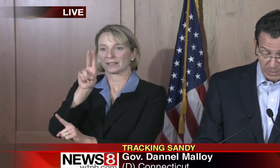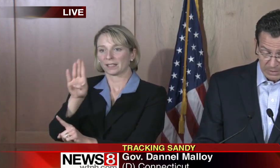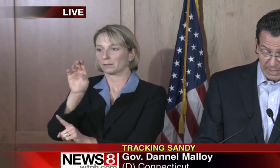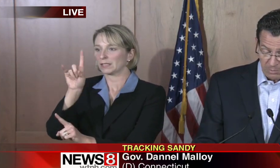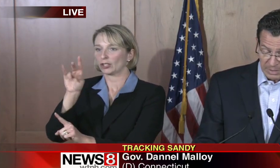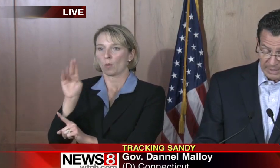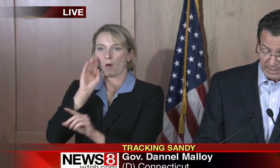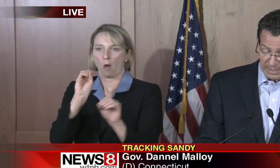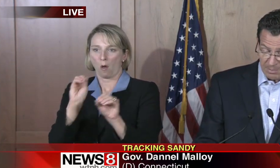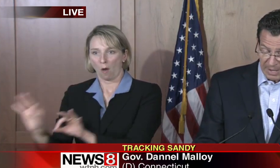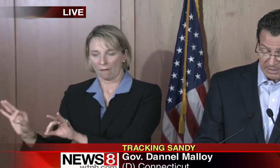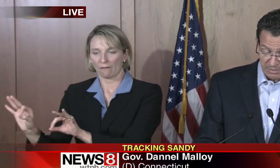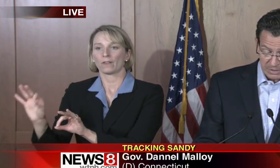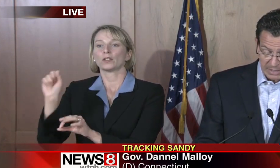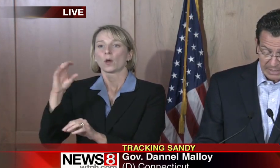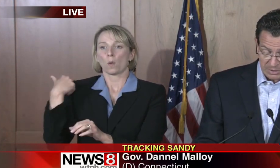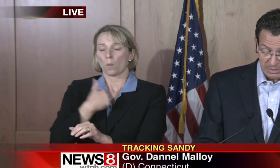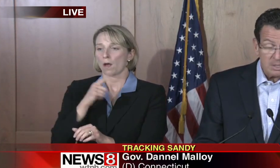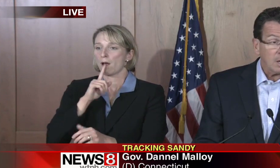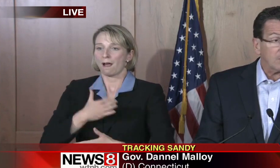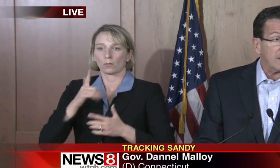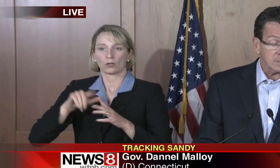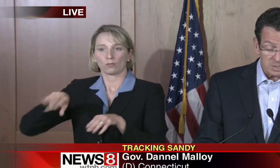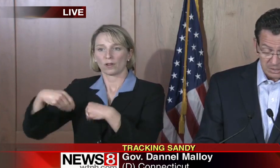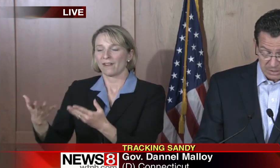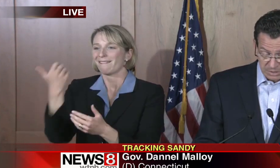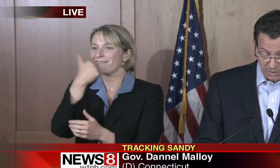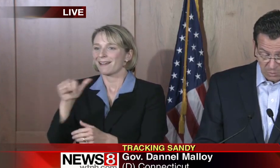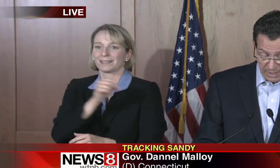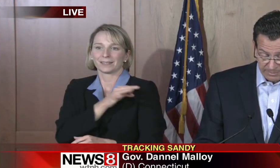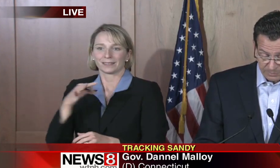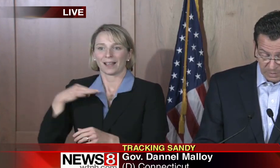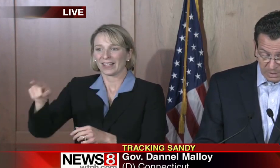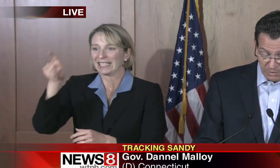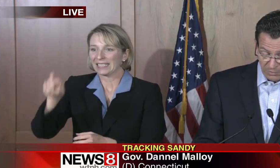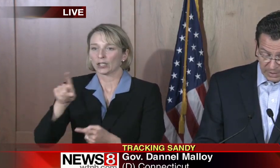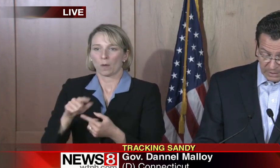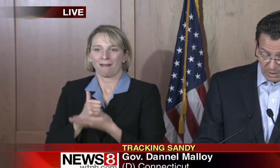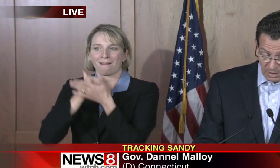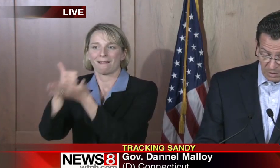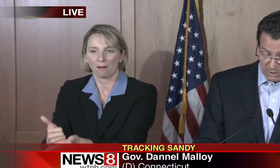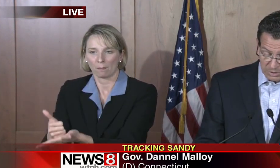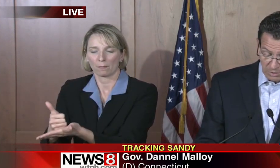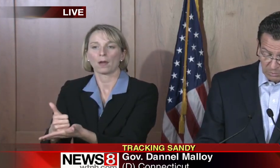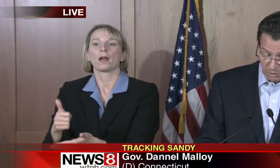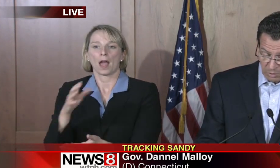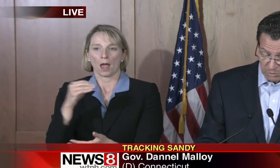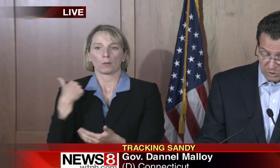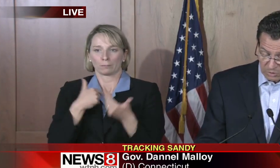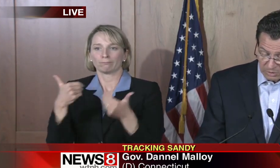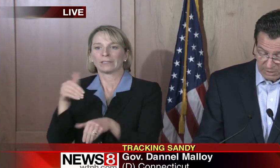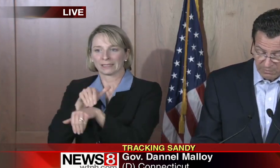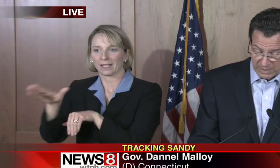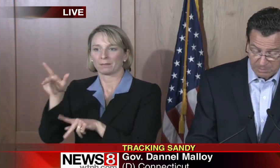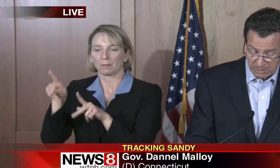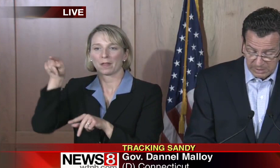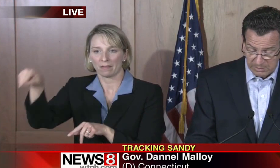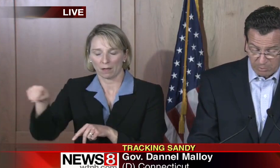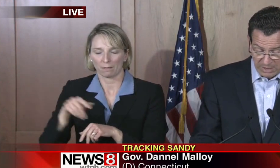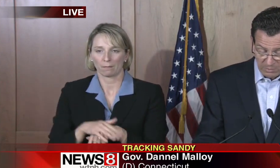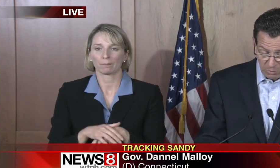personnel, to help mitigate the impact of this action. That assistance is underway. The flooding also will almost certainly